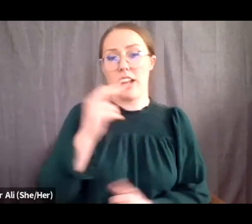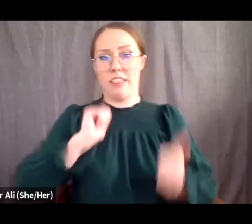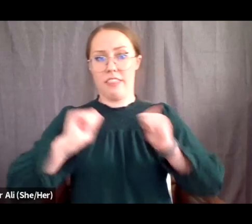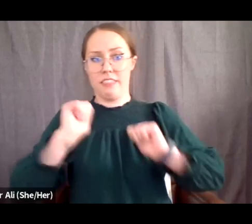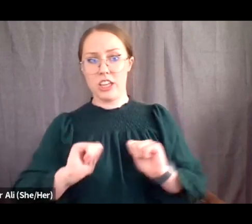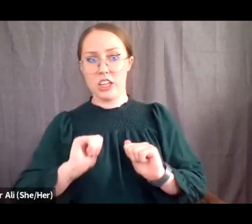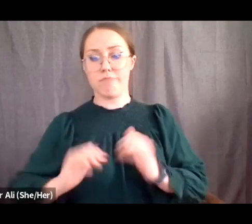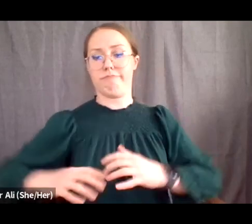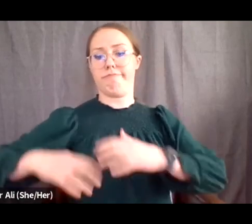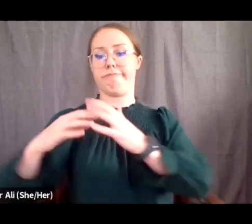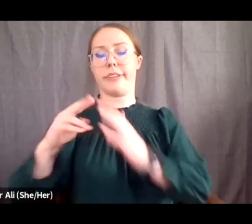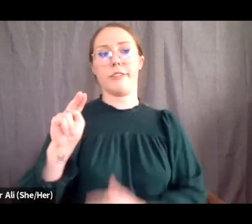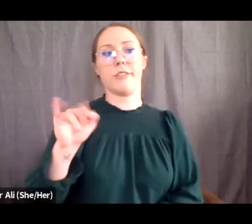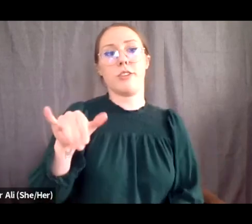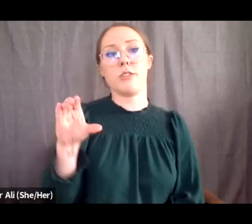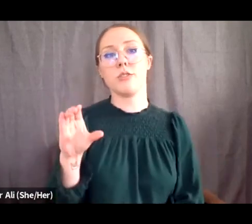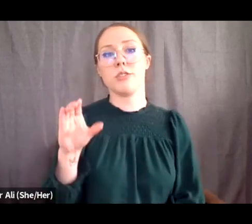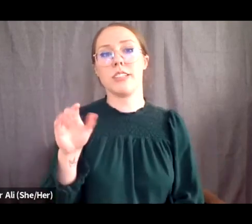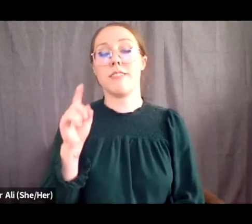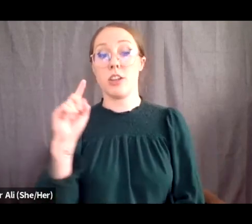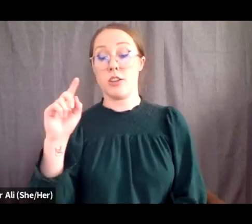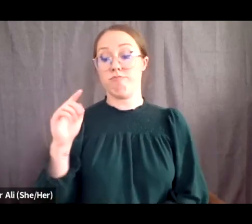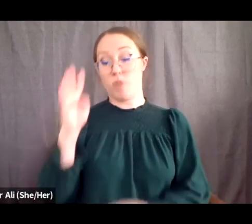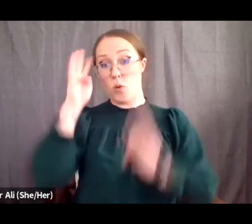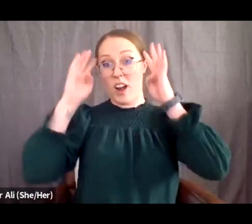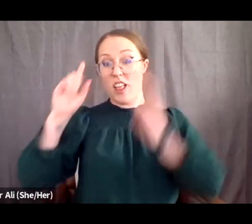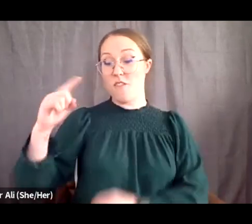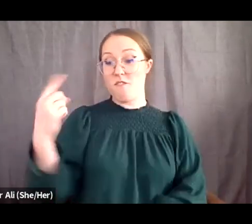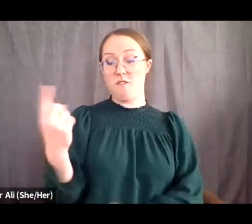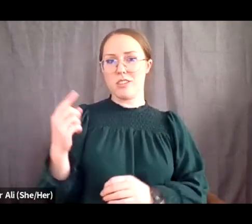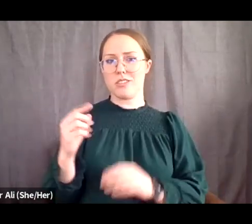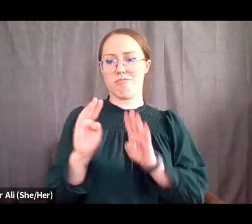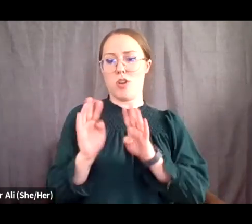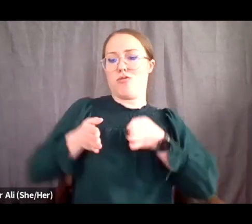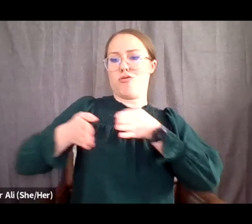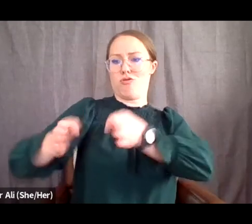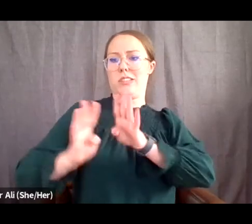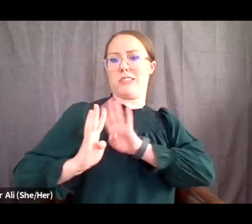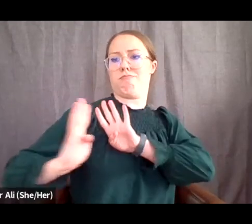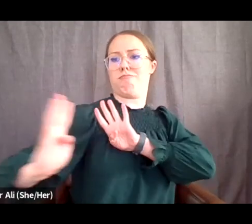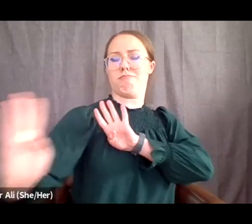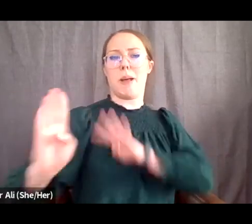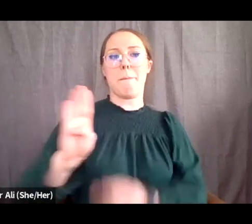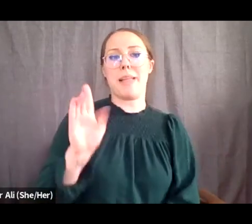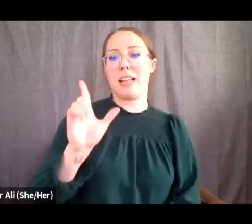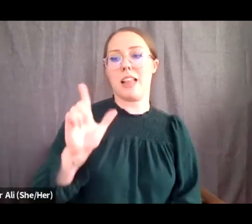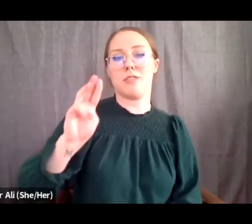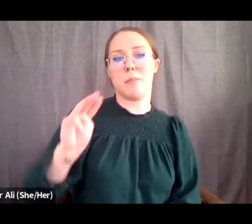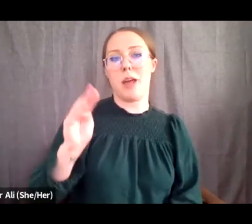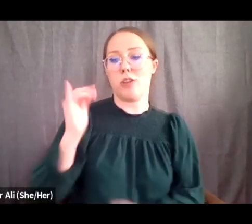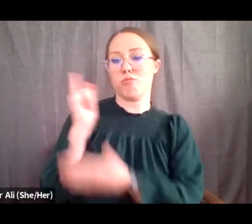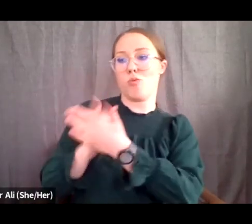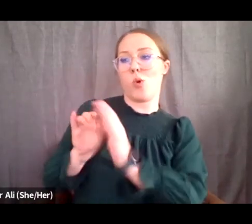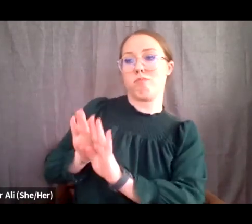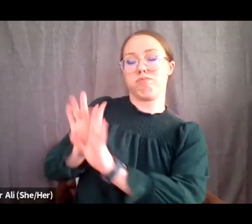State's first street-sized Black Lives Matter mural. Particularly poignant is the detail of 20